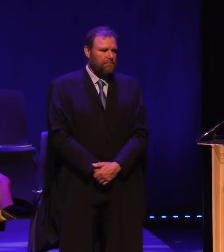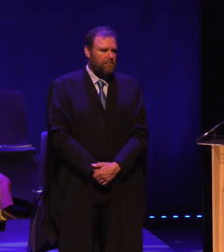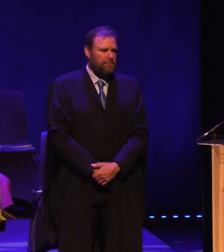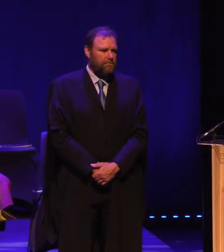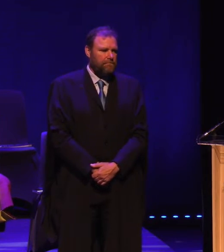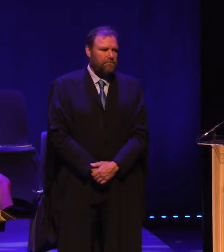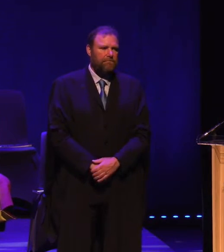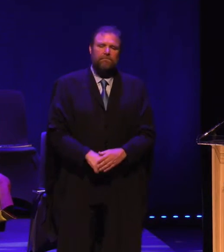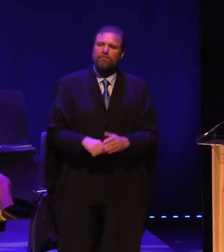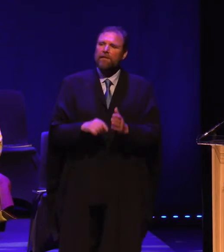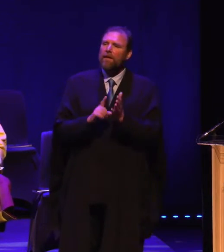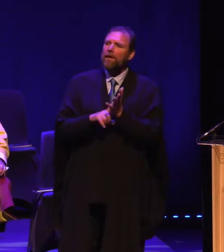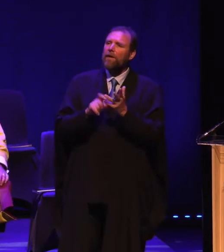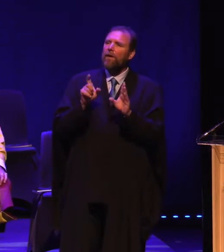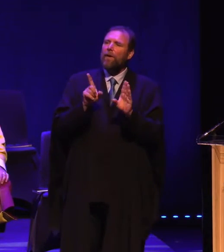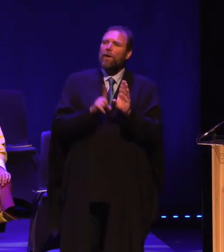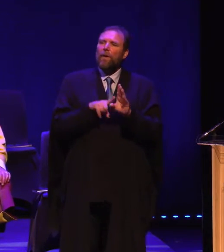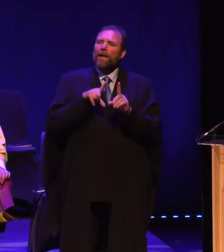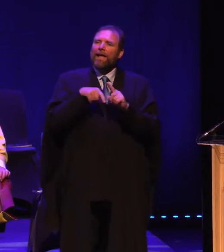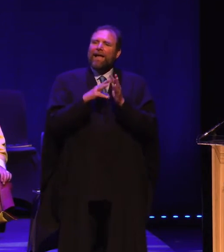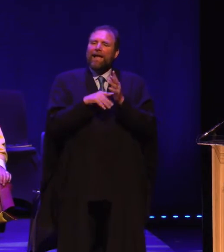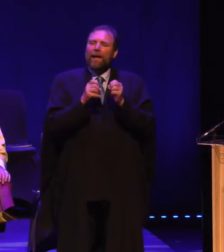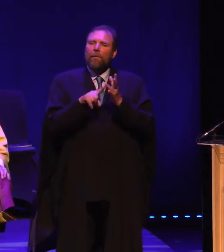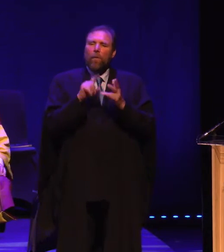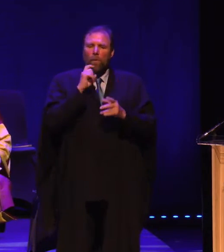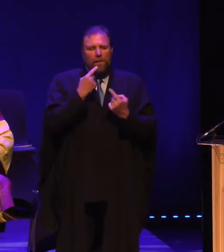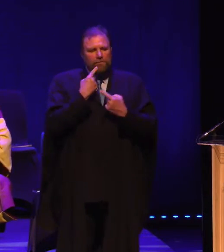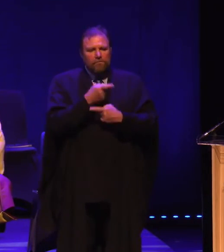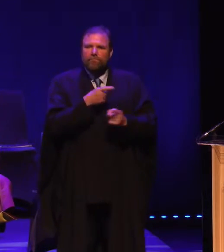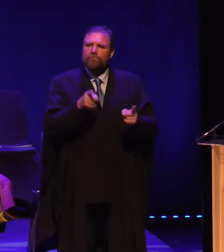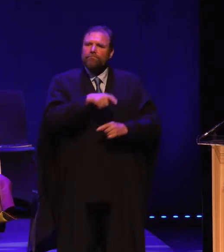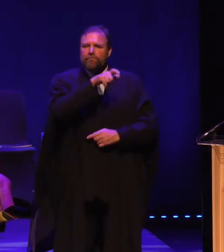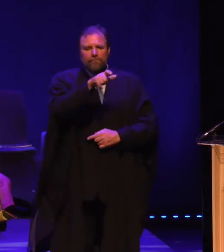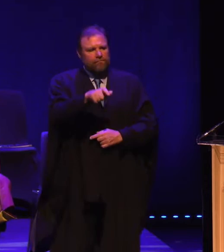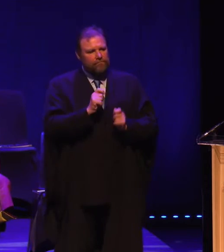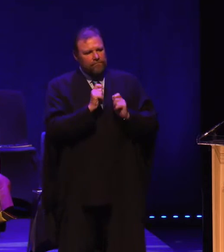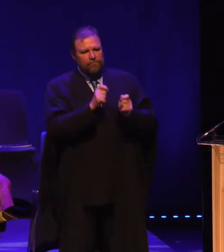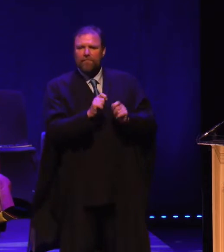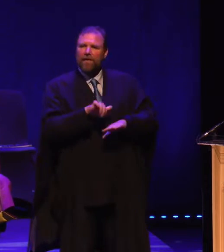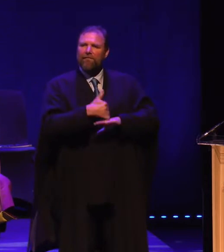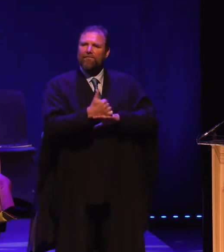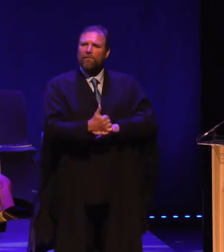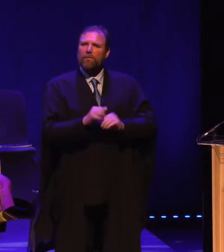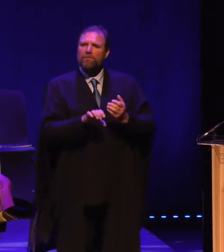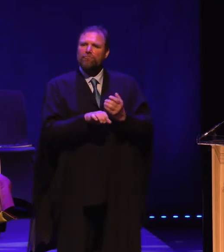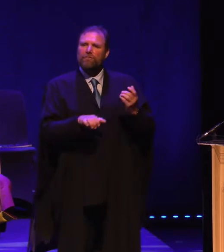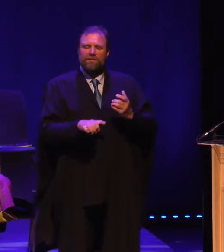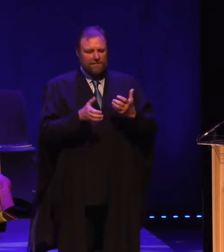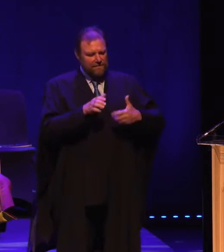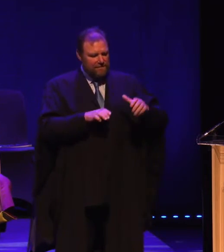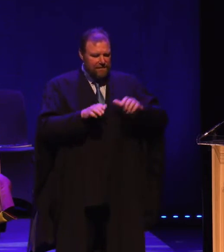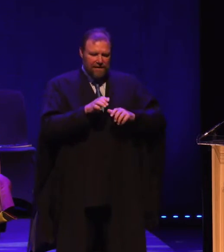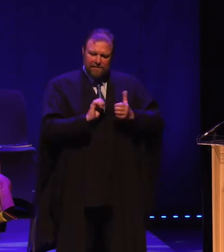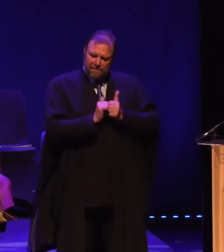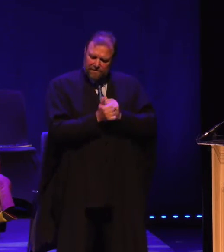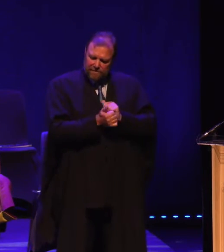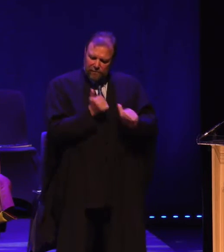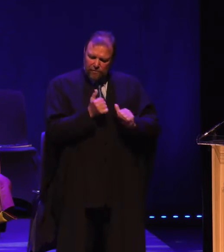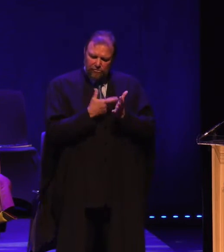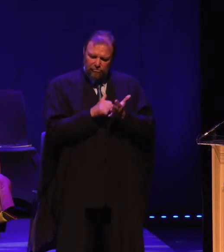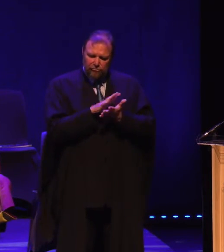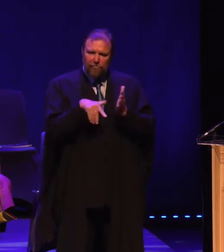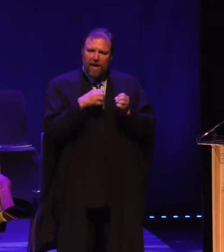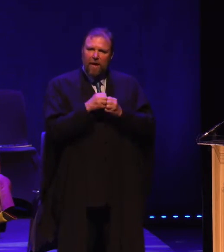Lucy Kemba will announce the students who are being awarded a foundation degree in science, sport conditioning, rehabilitation and